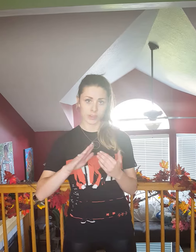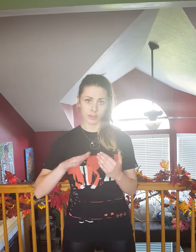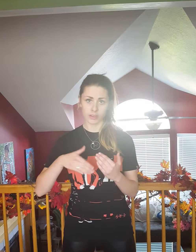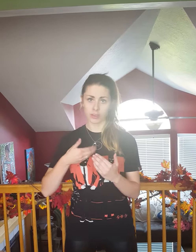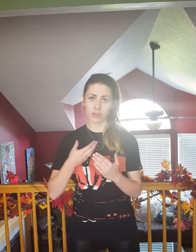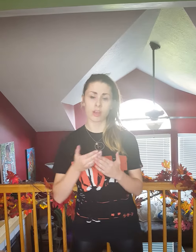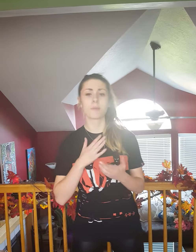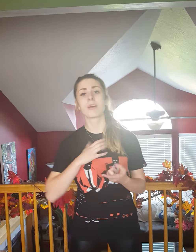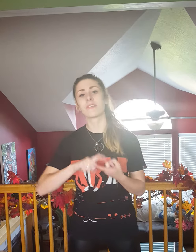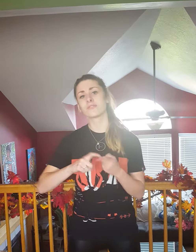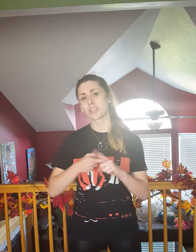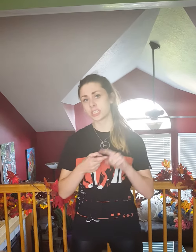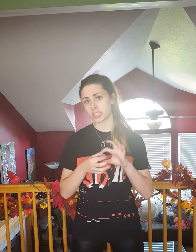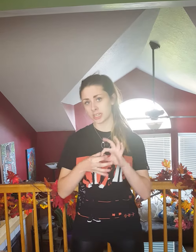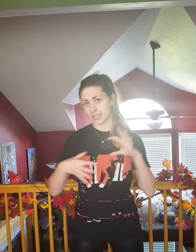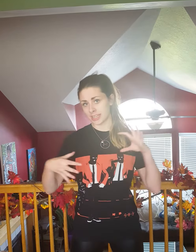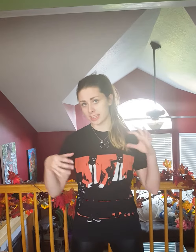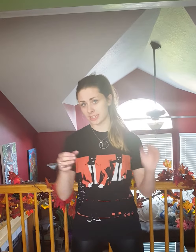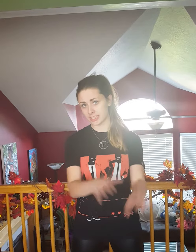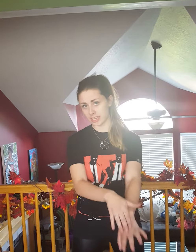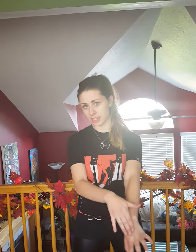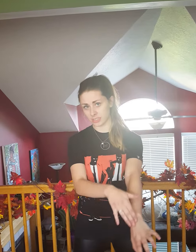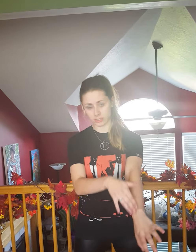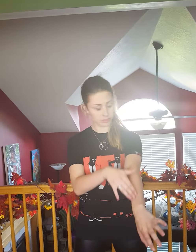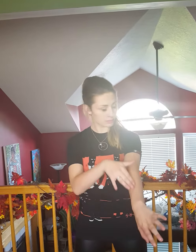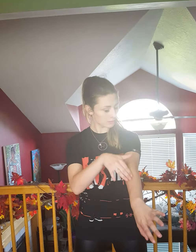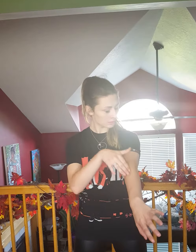All my friends are heathens, take it slow